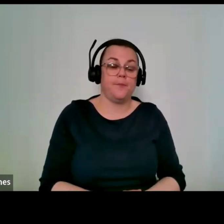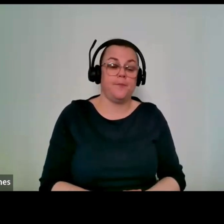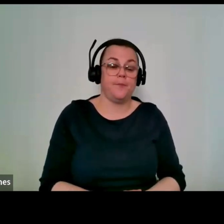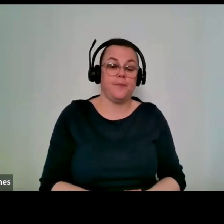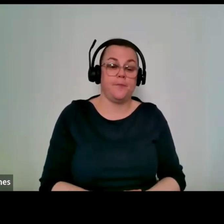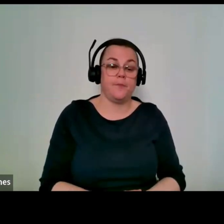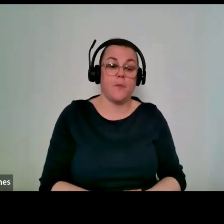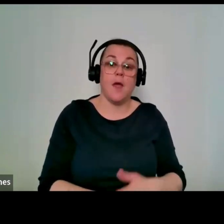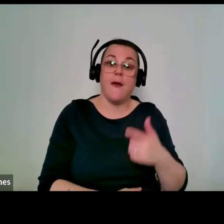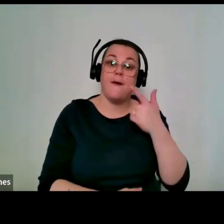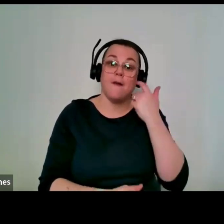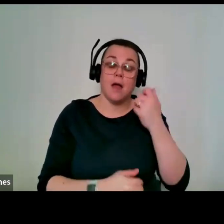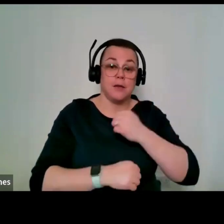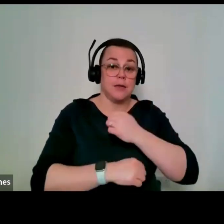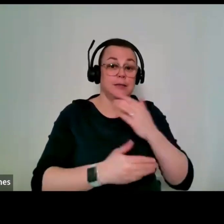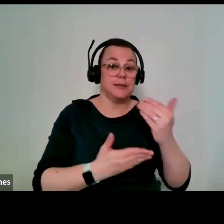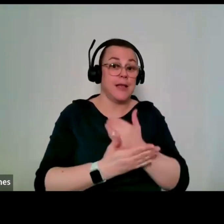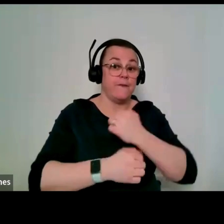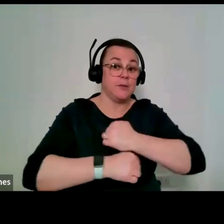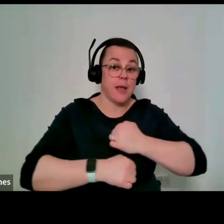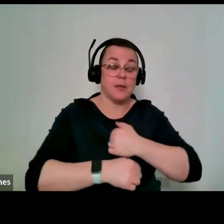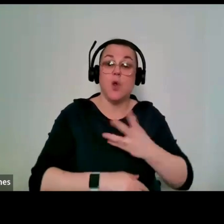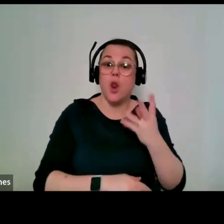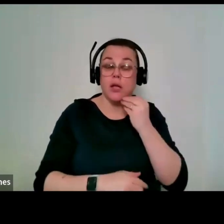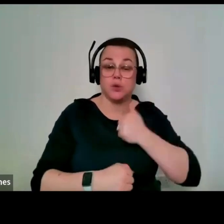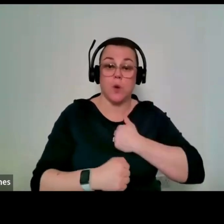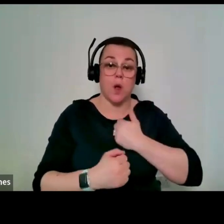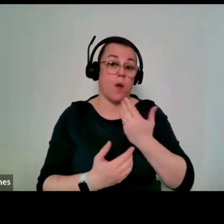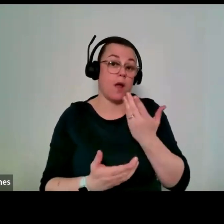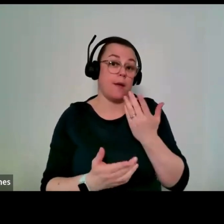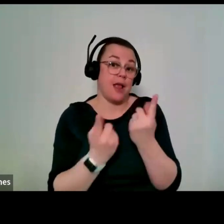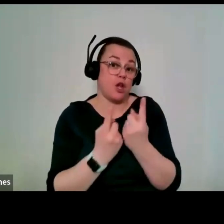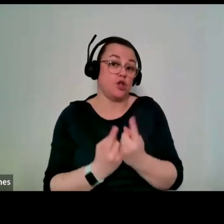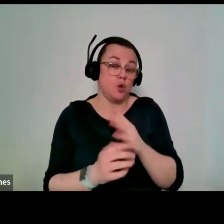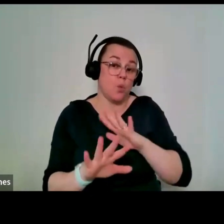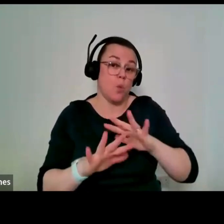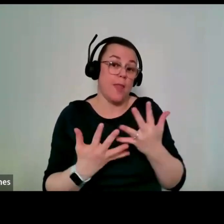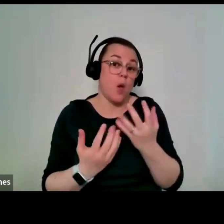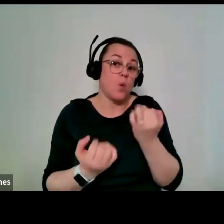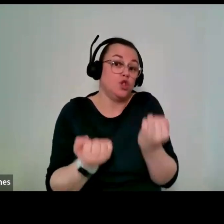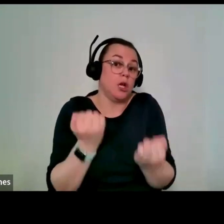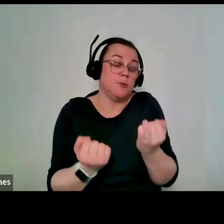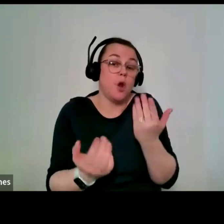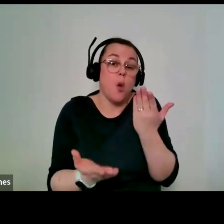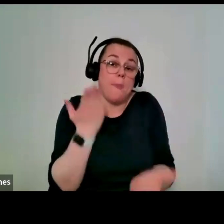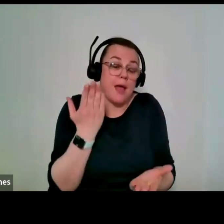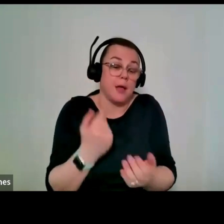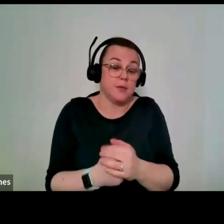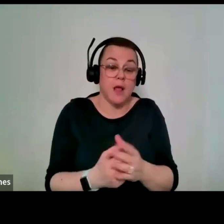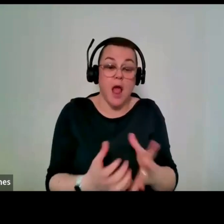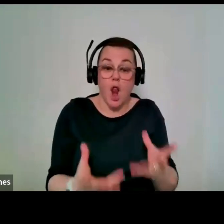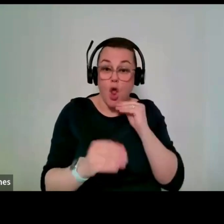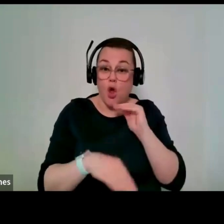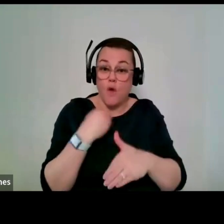Find safe spaces to listen to our issues without judgment and biases. And learn about accessibility and inclusion.